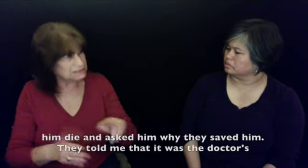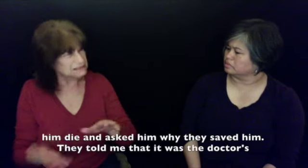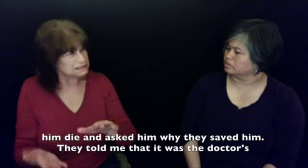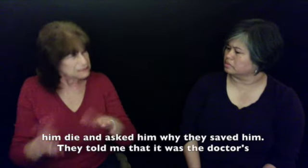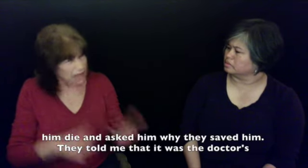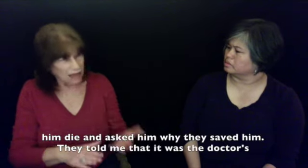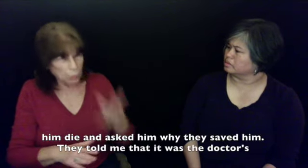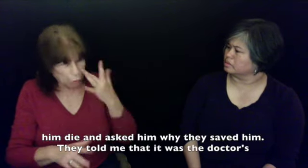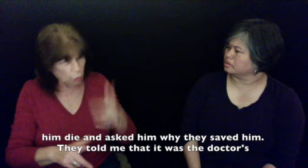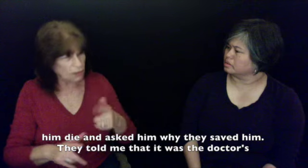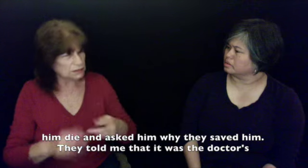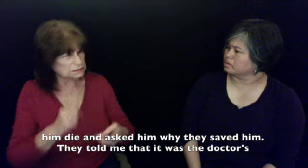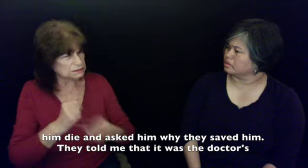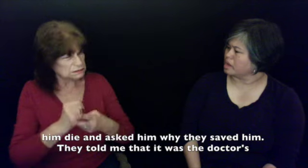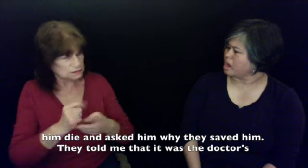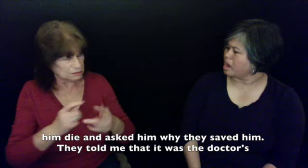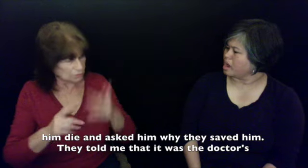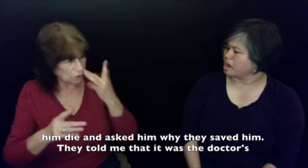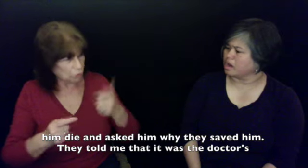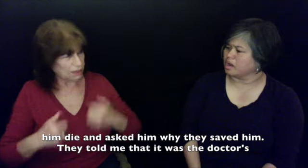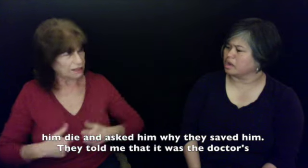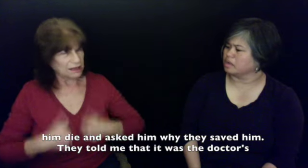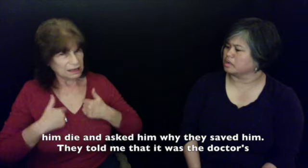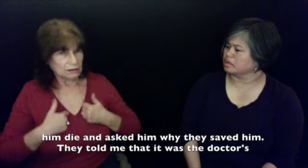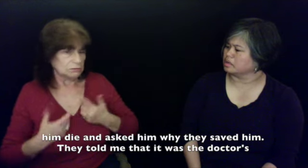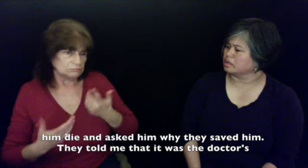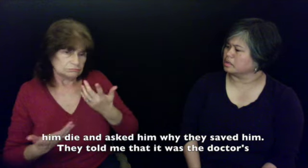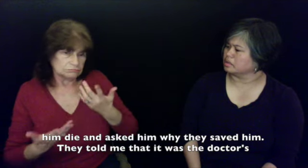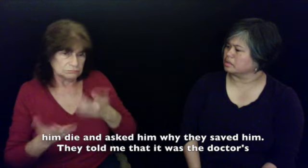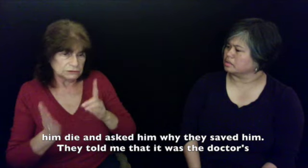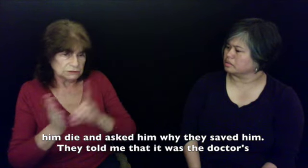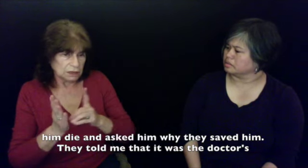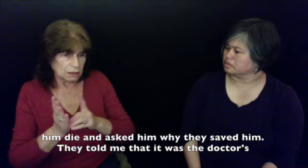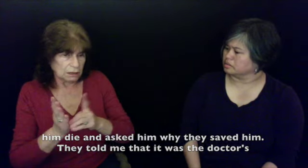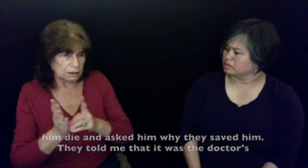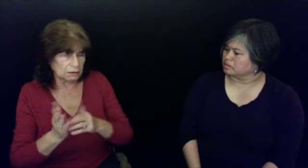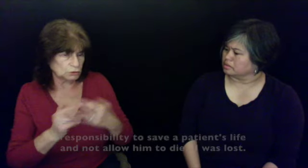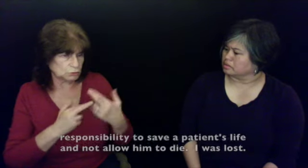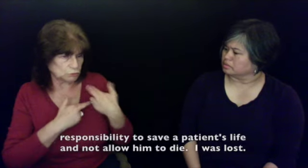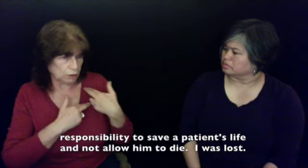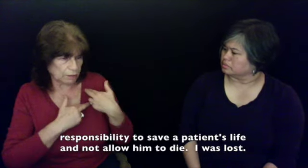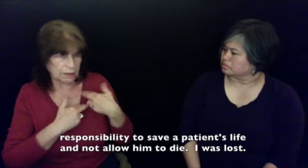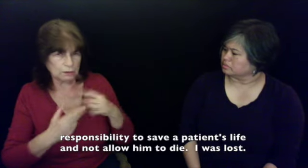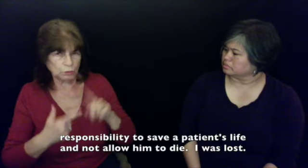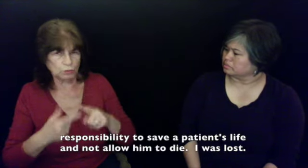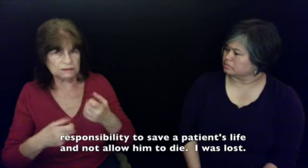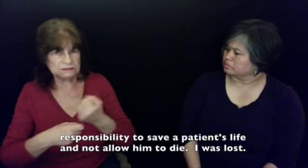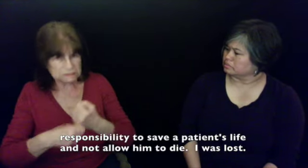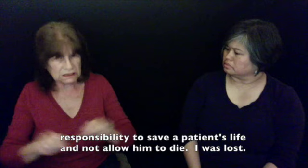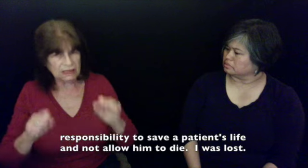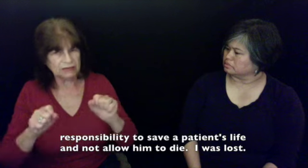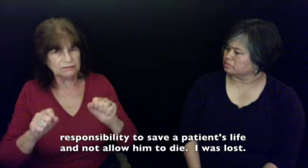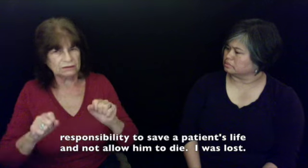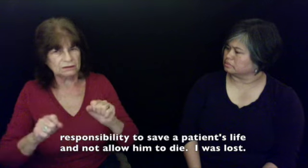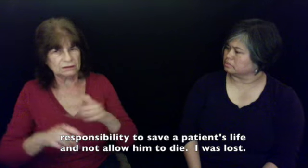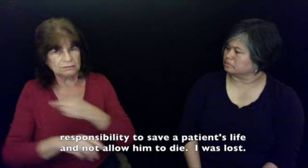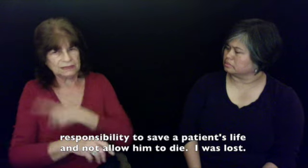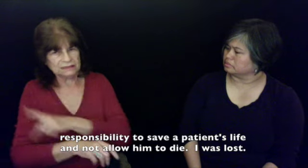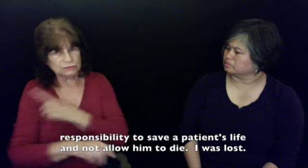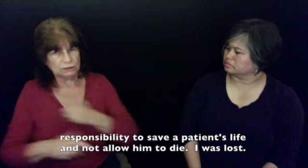I said, "You should have let him die," and asked why they saved him. They told me that that was the doctor's responsibility, was to save the